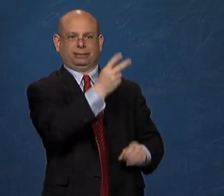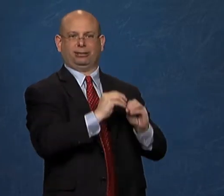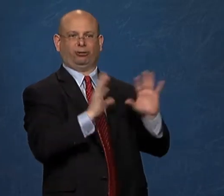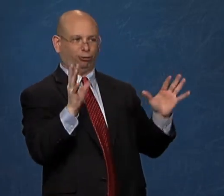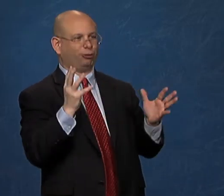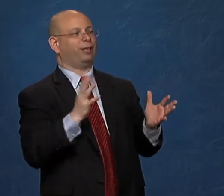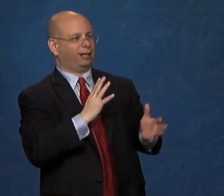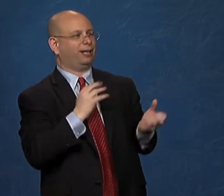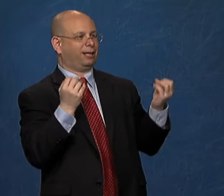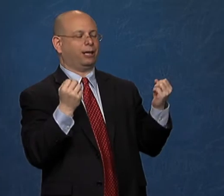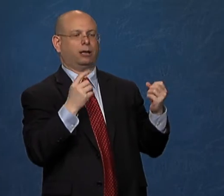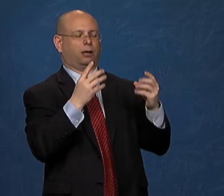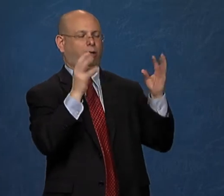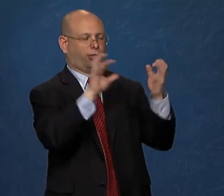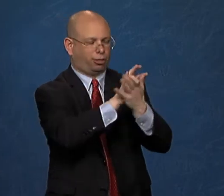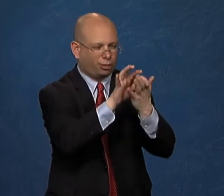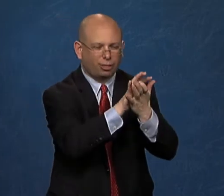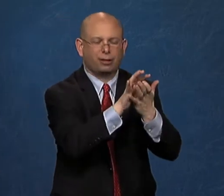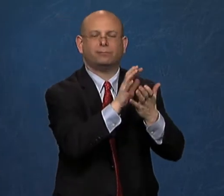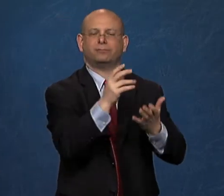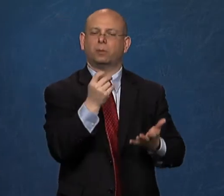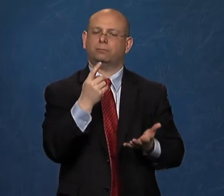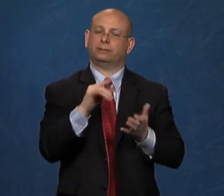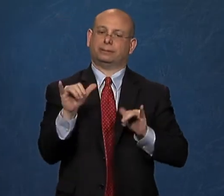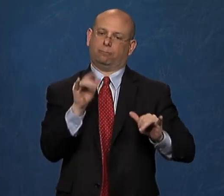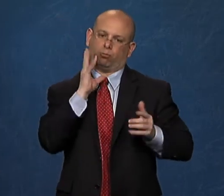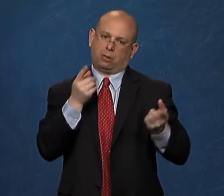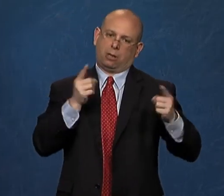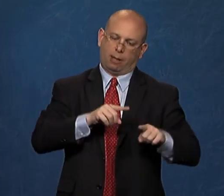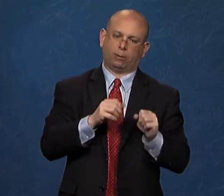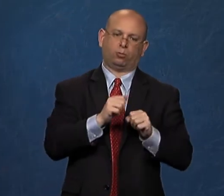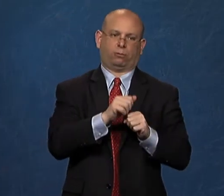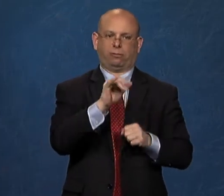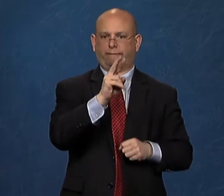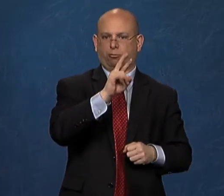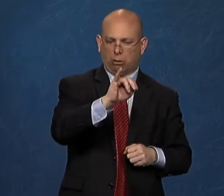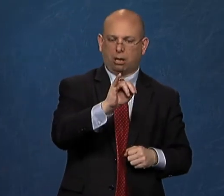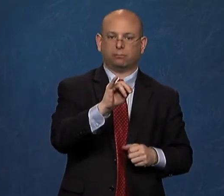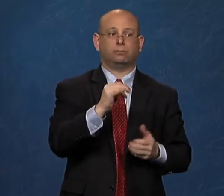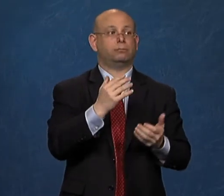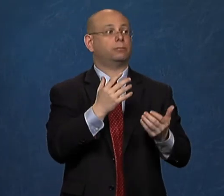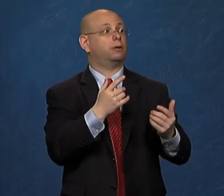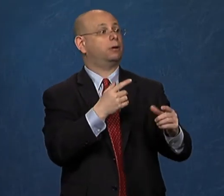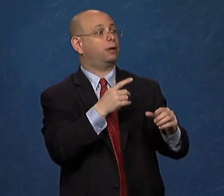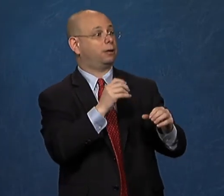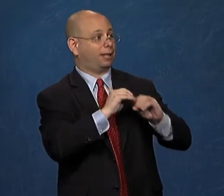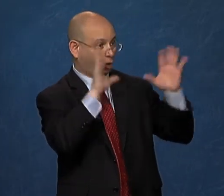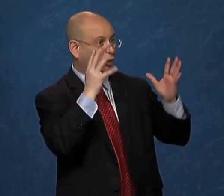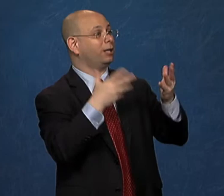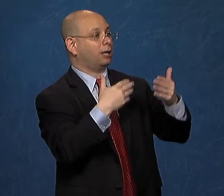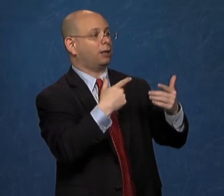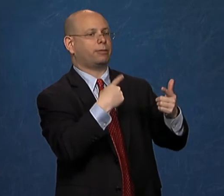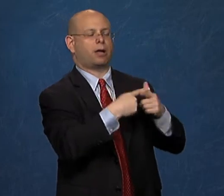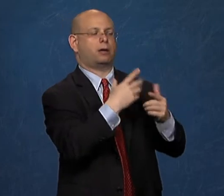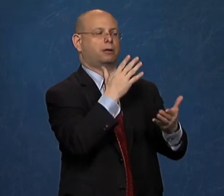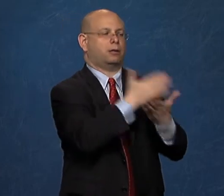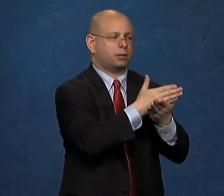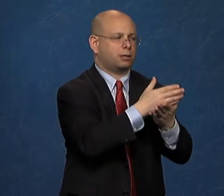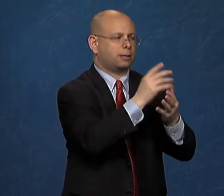So you've all experienced situations where suddenly the image becomes distorted or difficult to see and blurry. The same can happen through